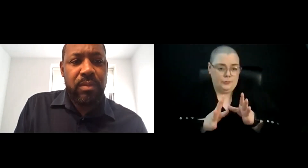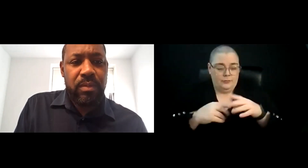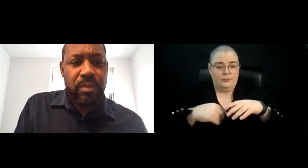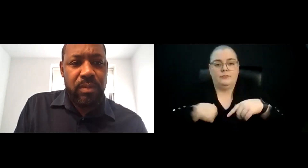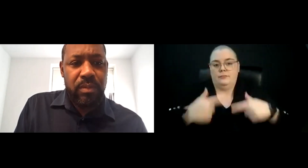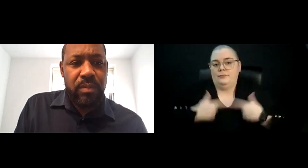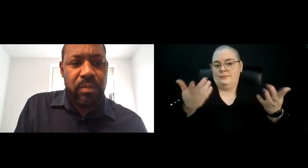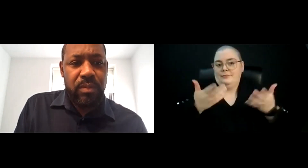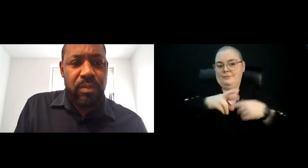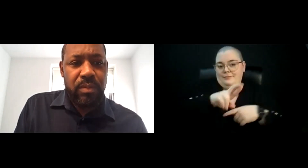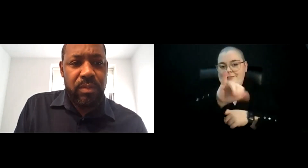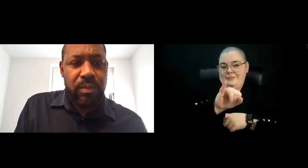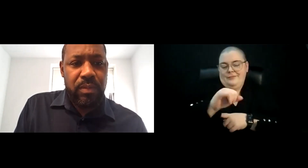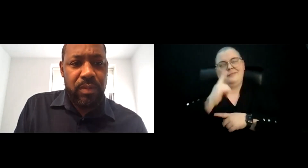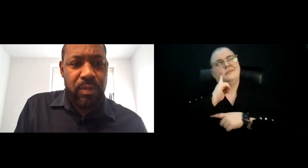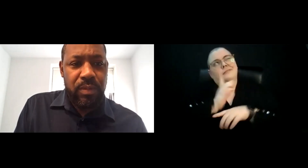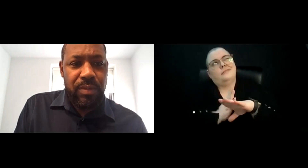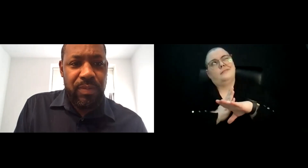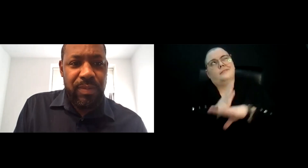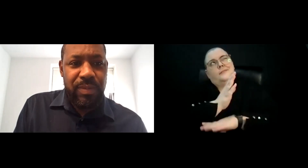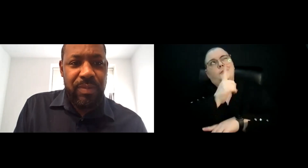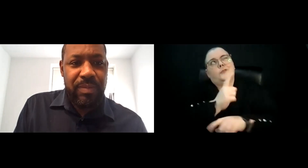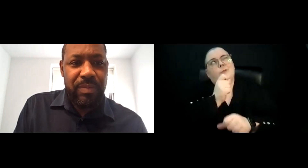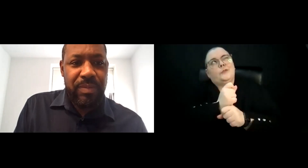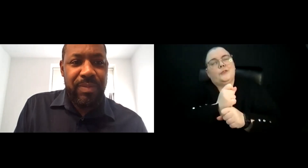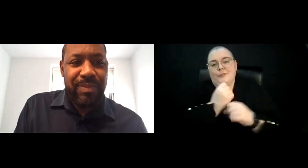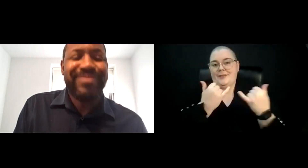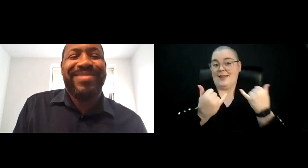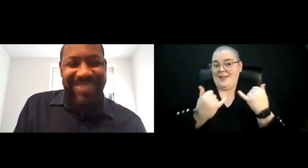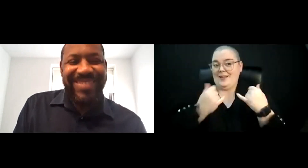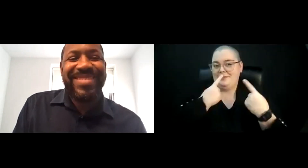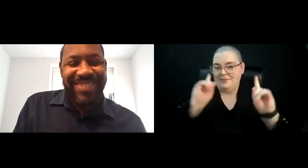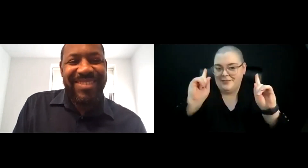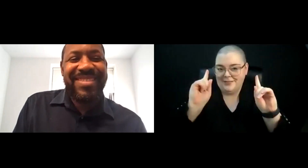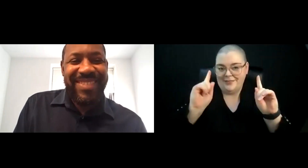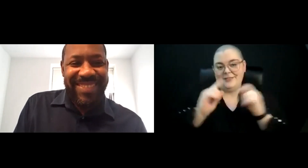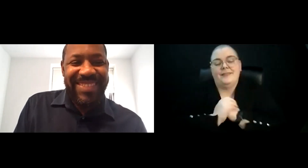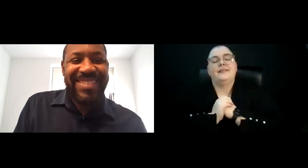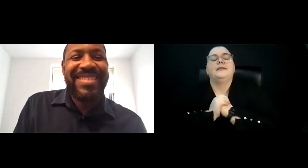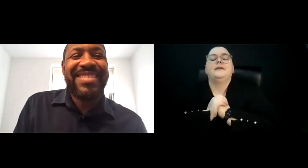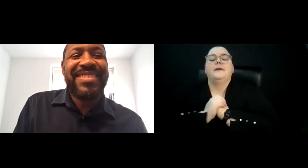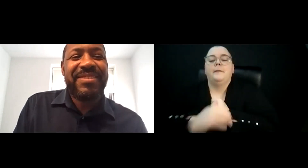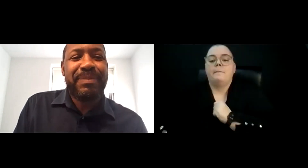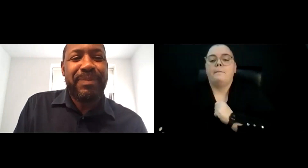I'm a certified interpreter. I live here in Rhode Island, and I've been here, I believe it's over a year now, finally.